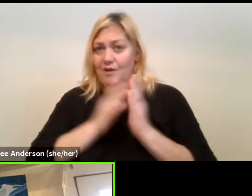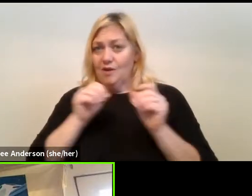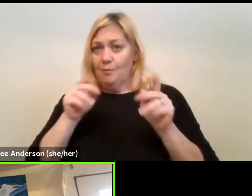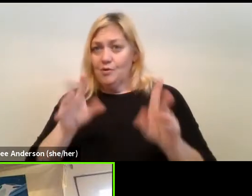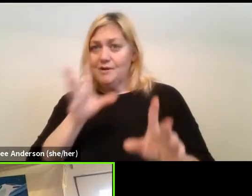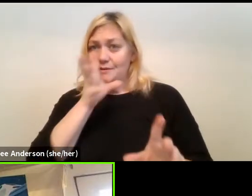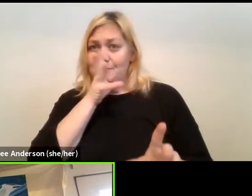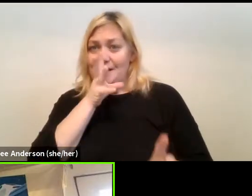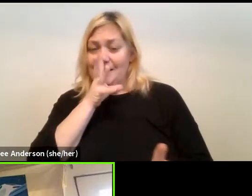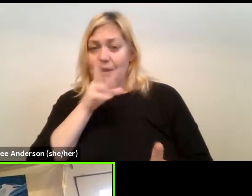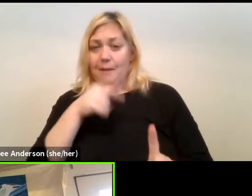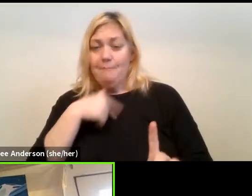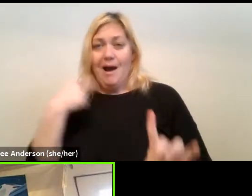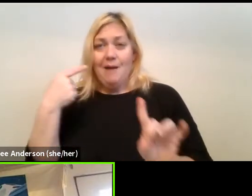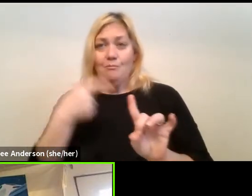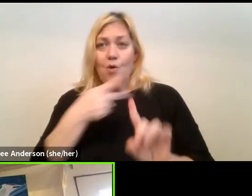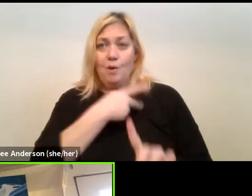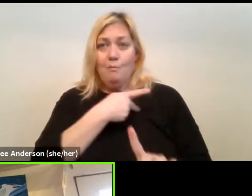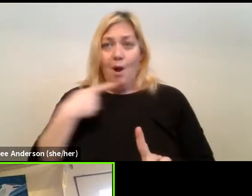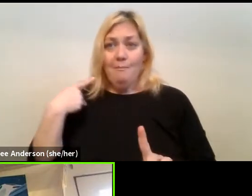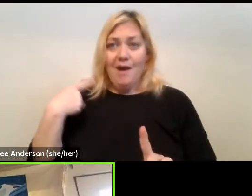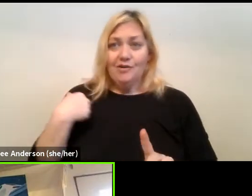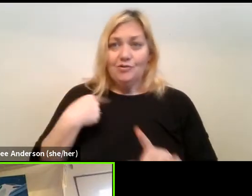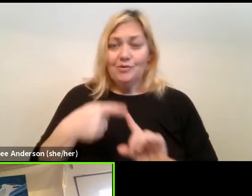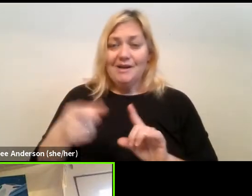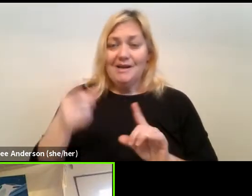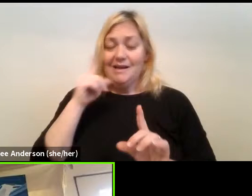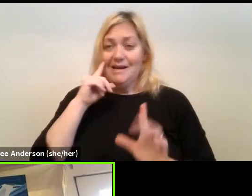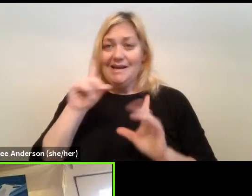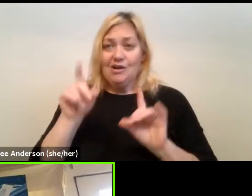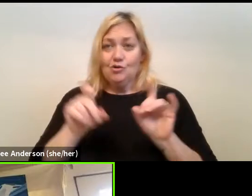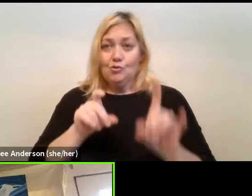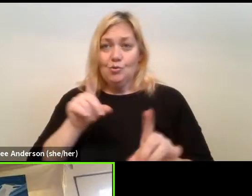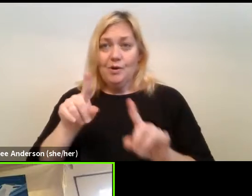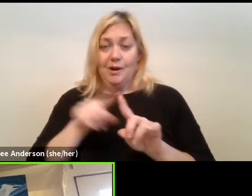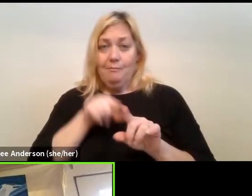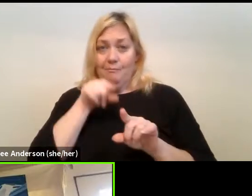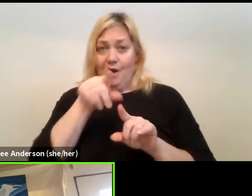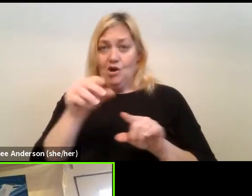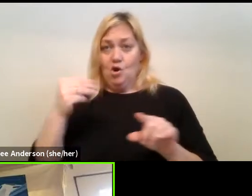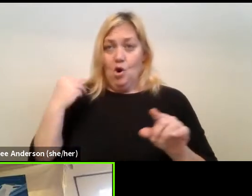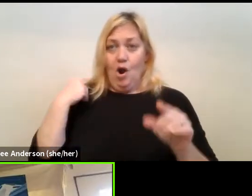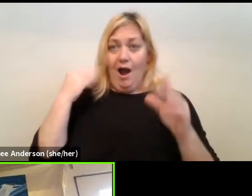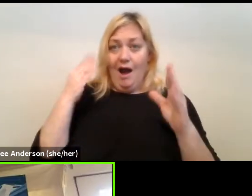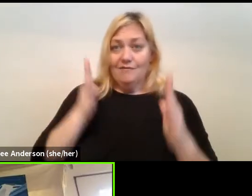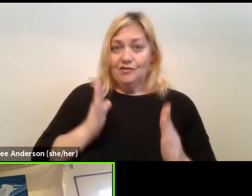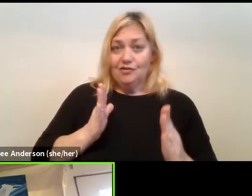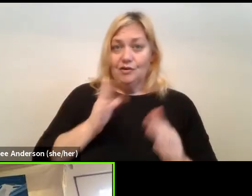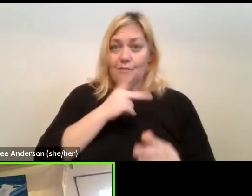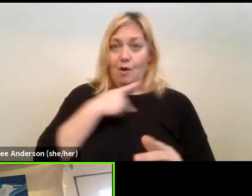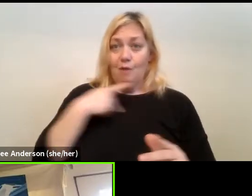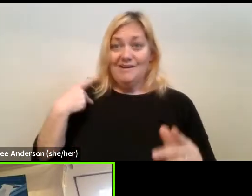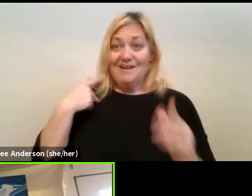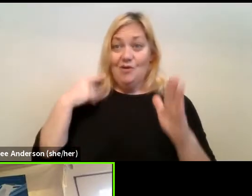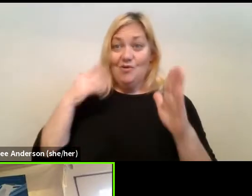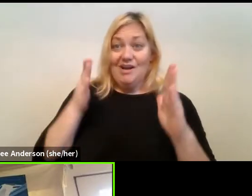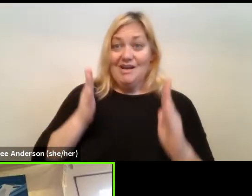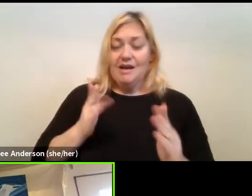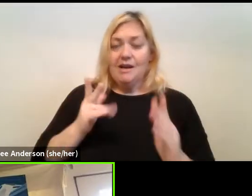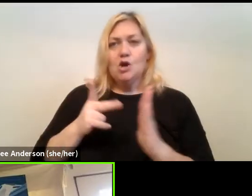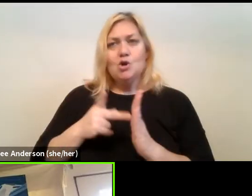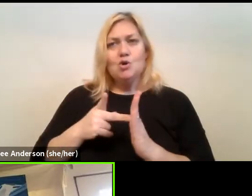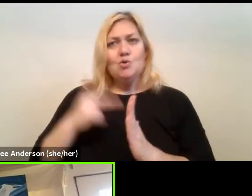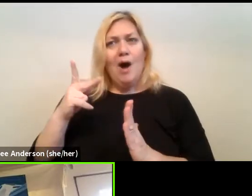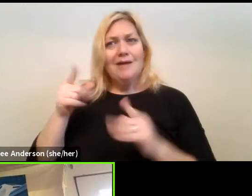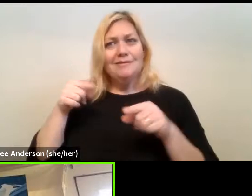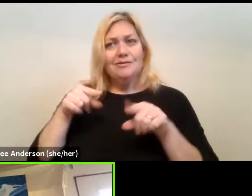So my point of parliamentary inquiry to the presiding officer here, the parliamentarian, is twice